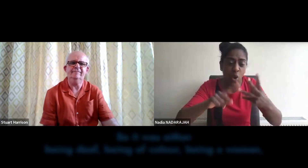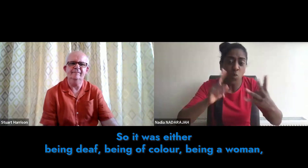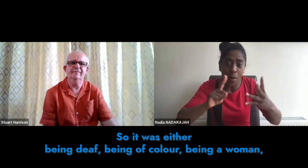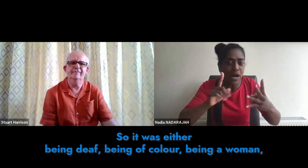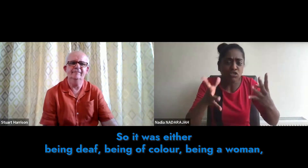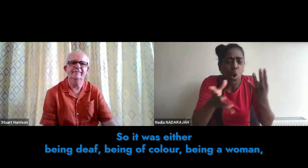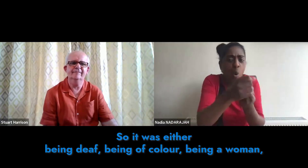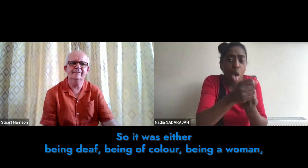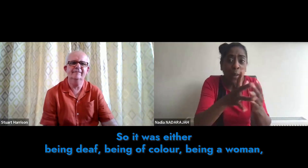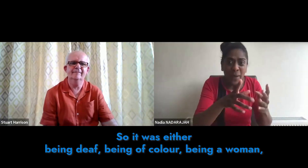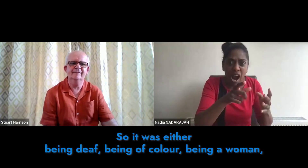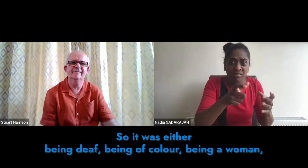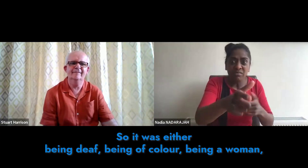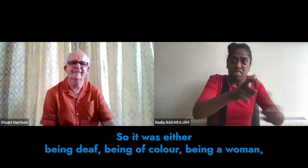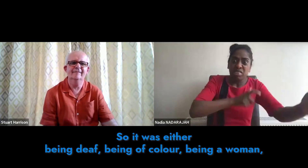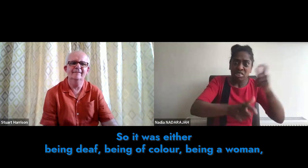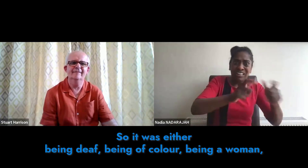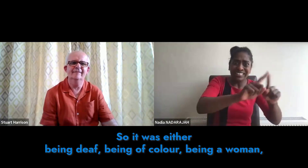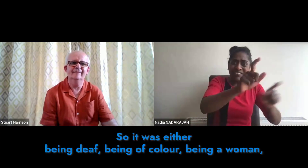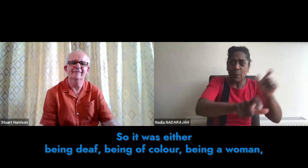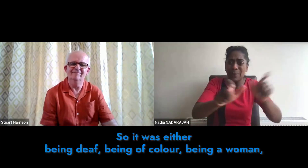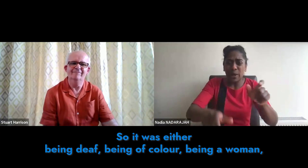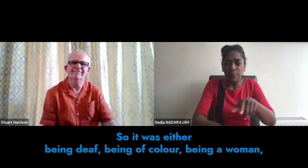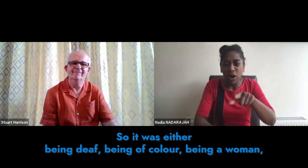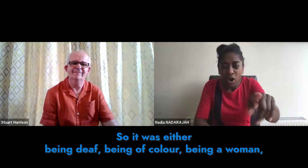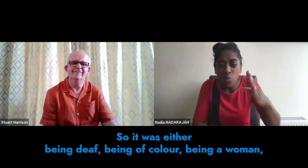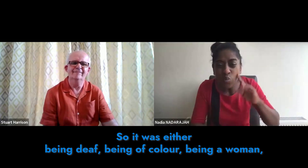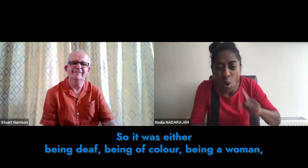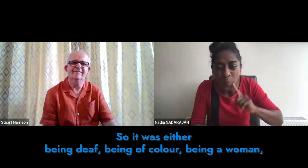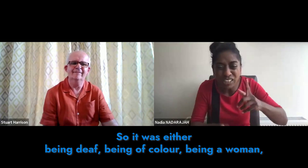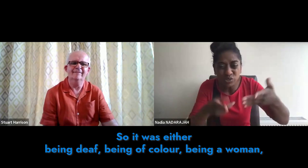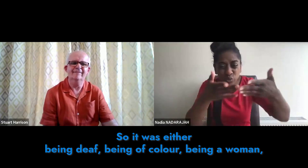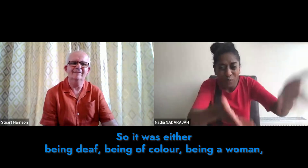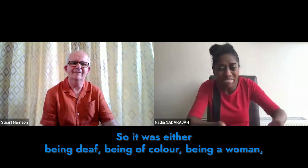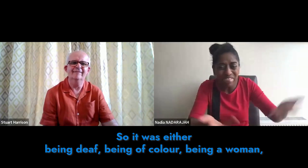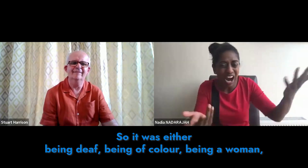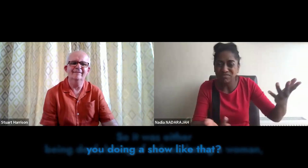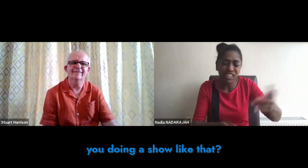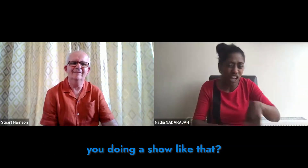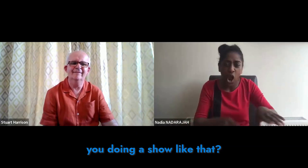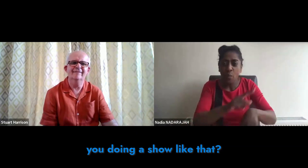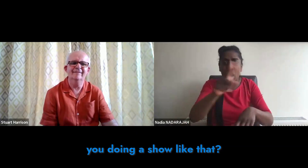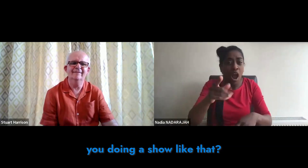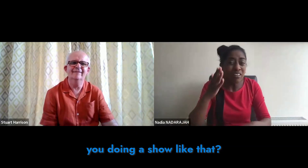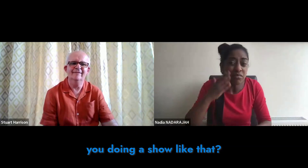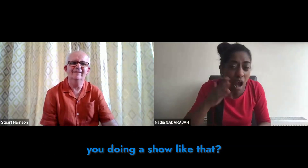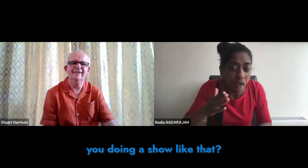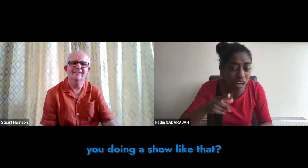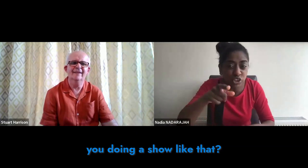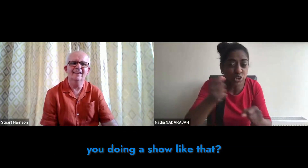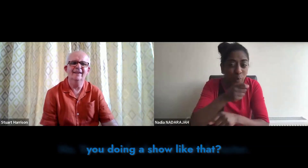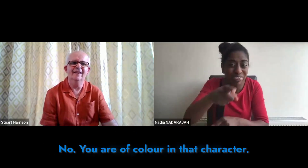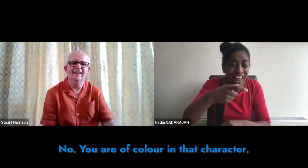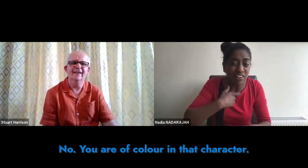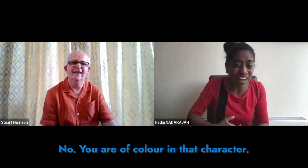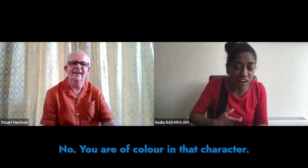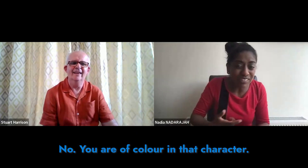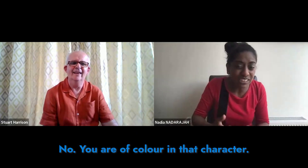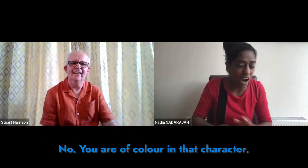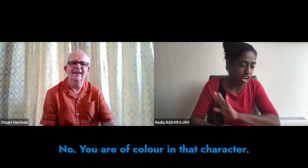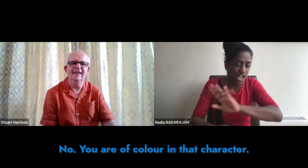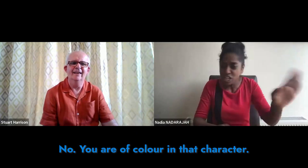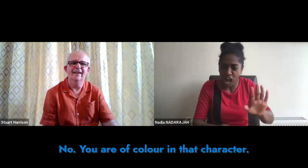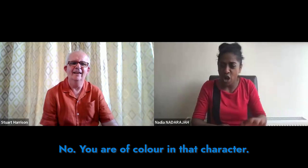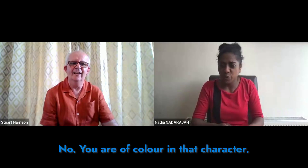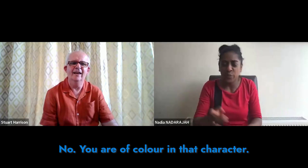No. So it was either being deaf, being of color, being a woman. You doing a show like that? No. You